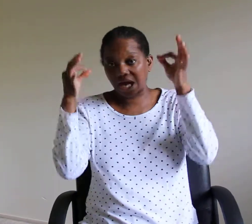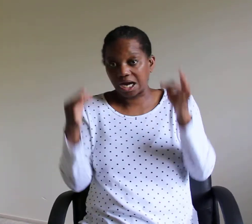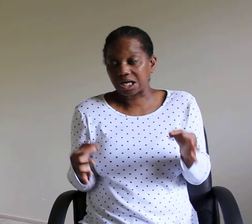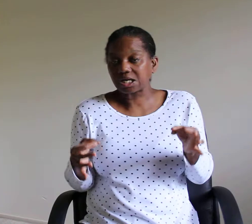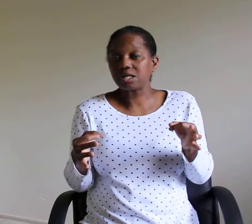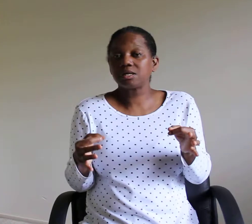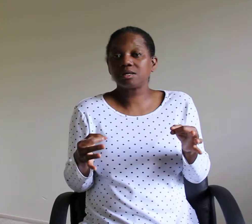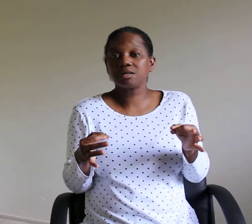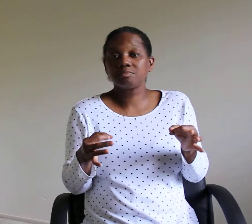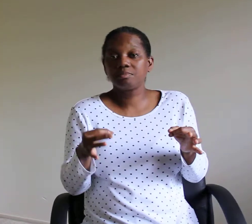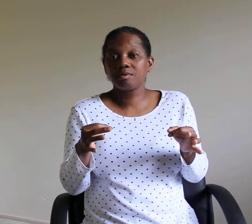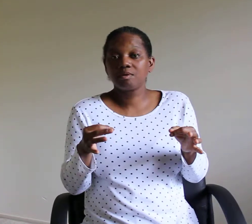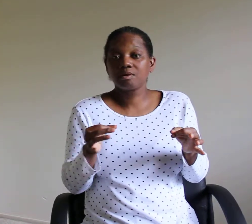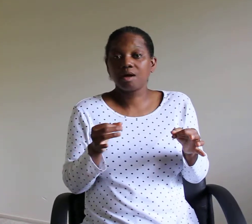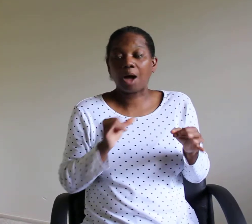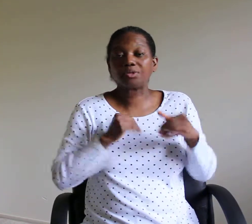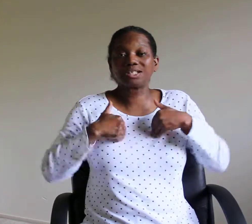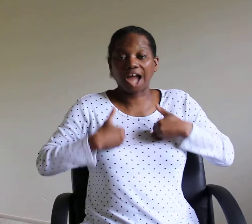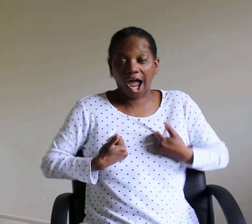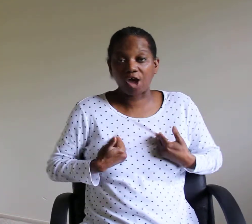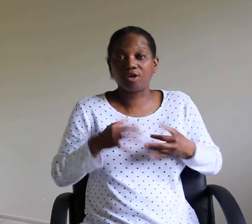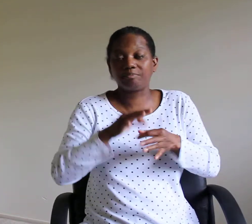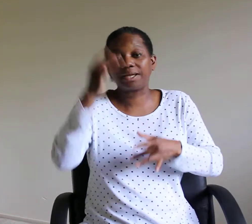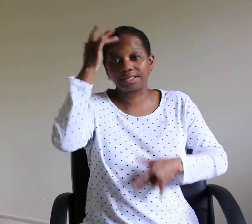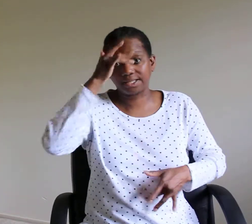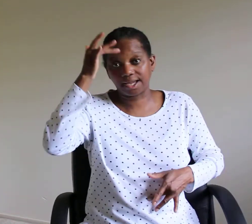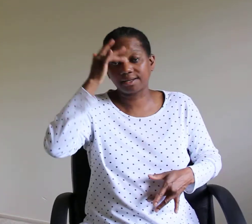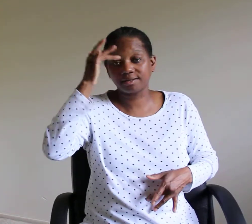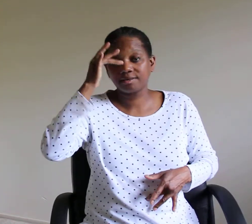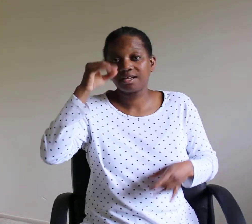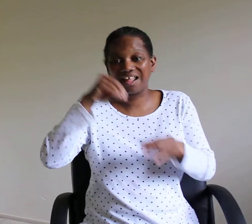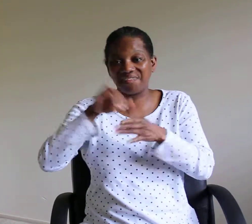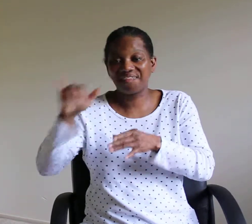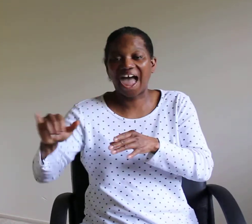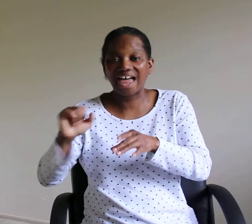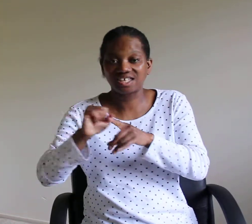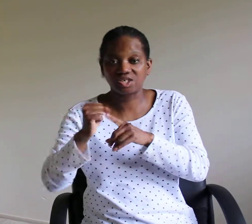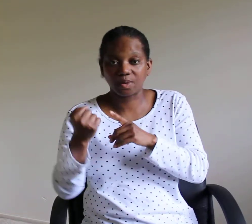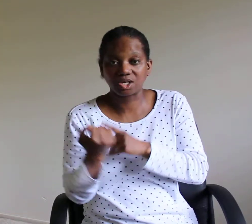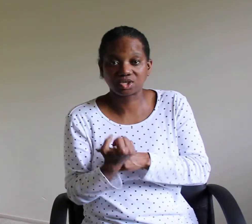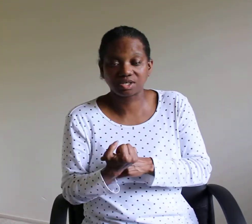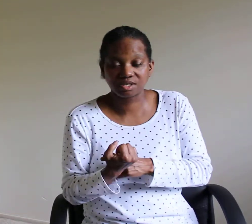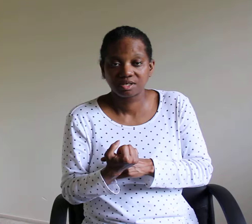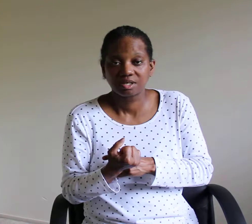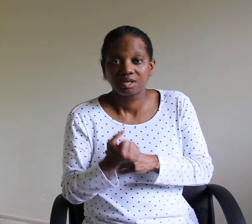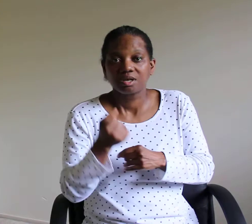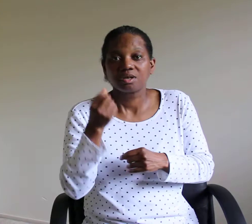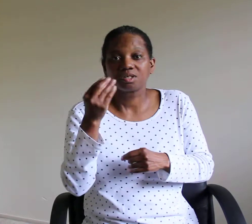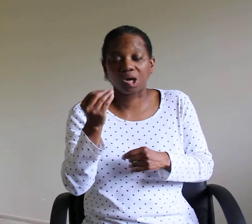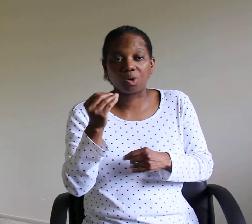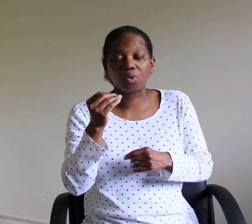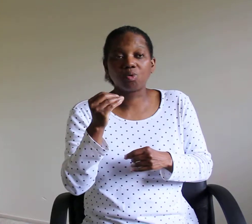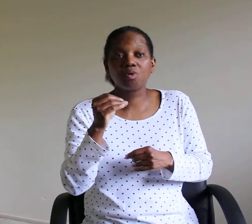decided I was tired of being sad in that situation. So